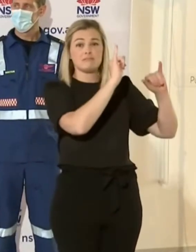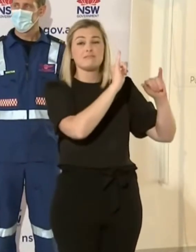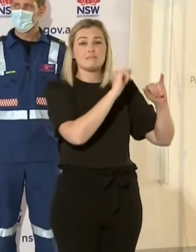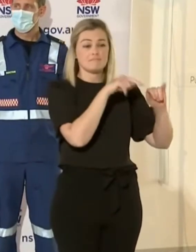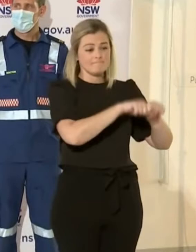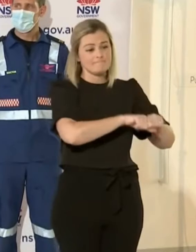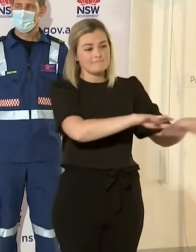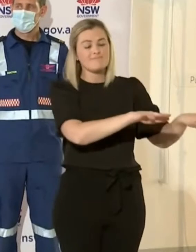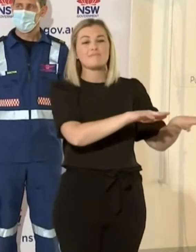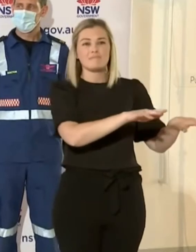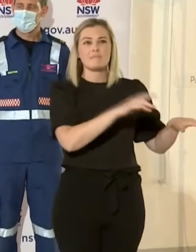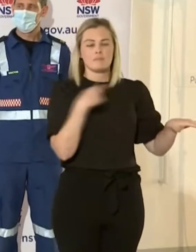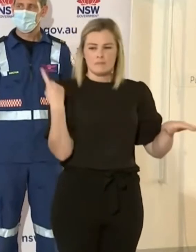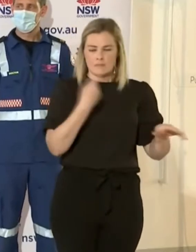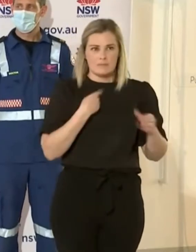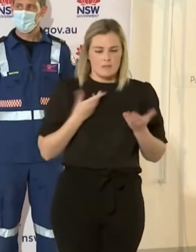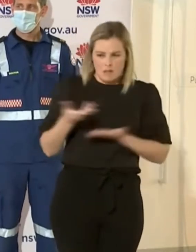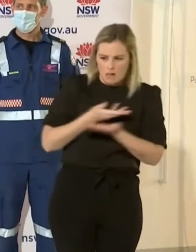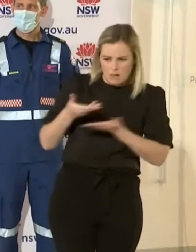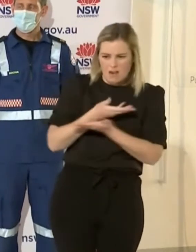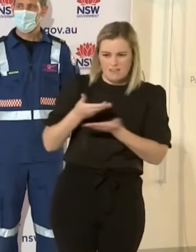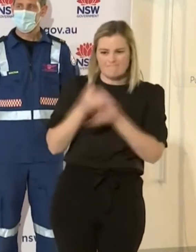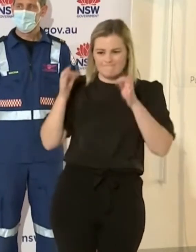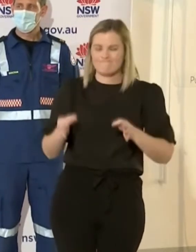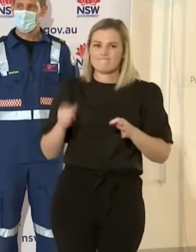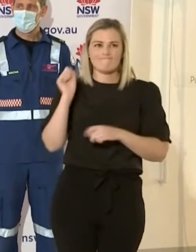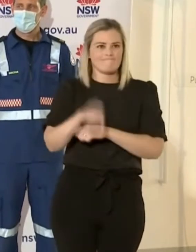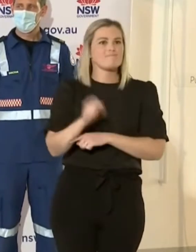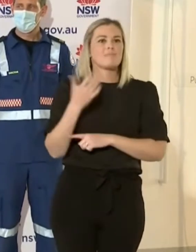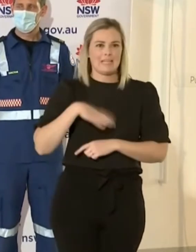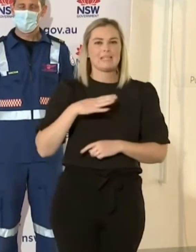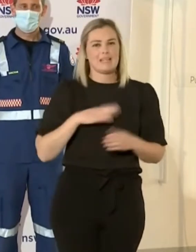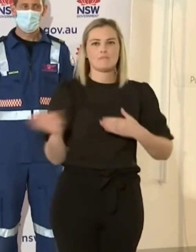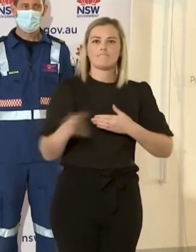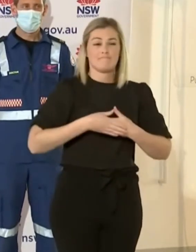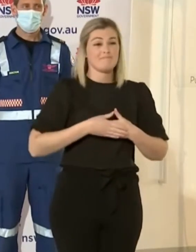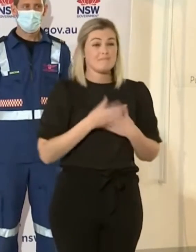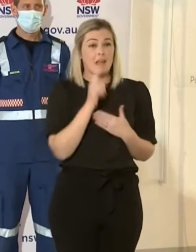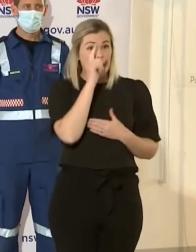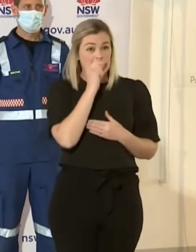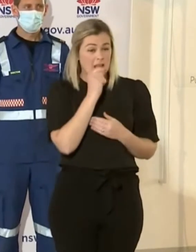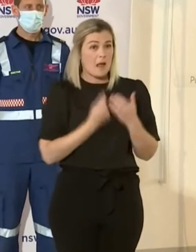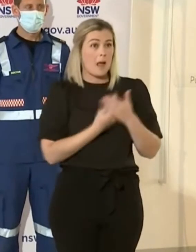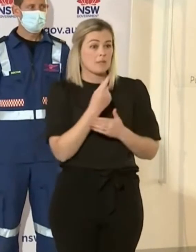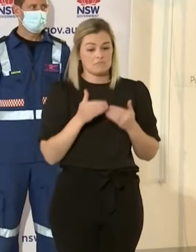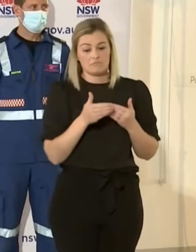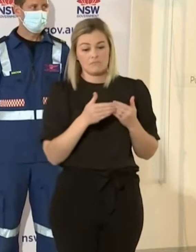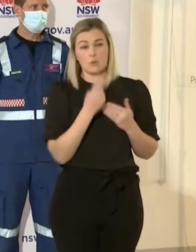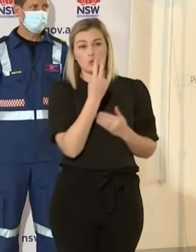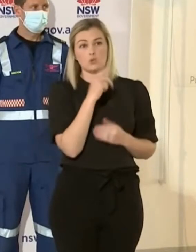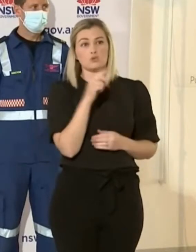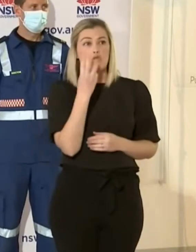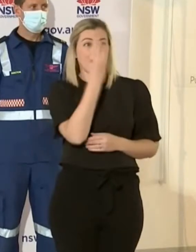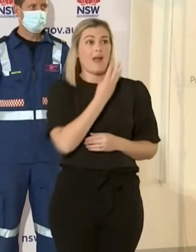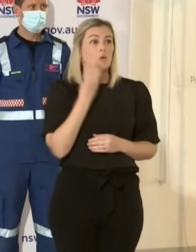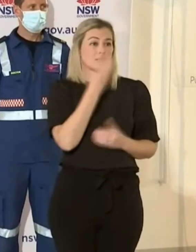to do a stay-at-home or lockdown order for a regional area, and moving very, very quickly in the space of 2 or 3 hours. So it can be done quickly if